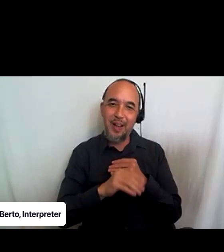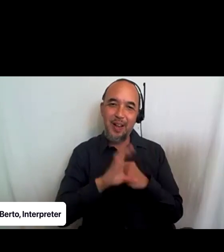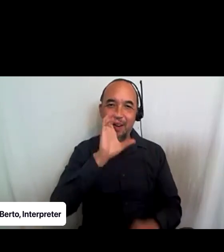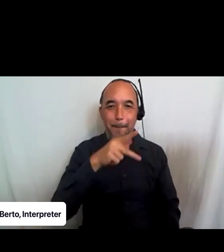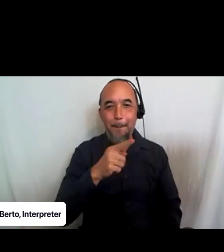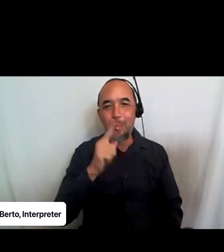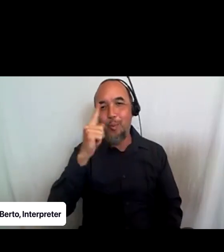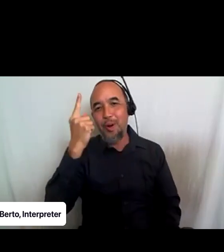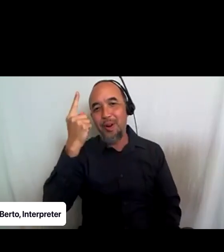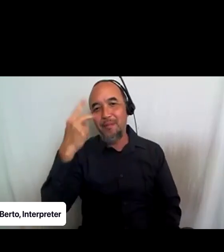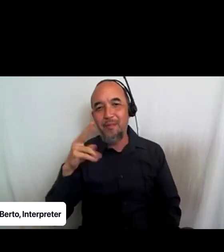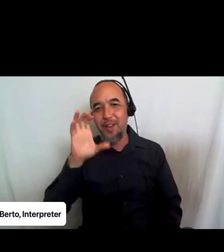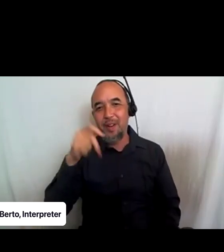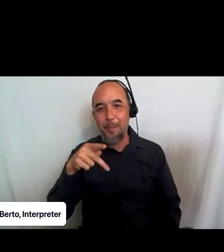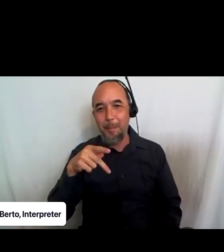breadcrumbs. So